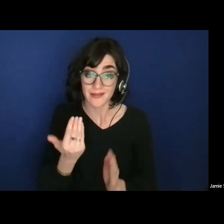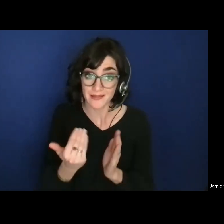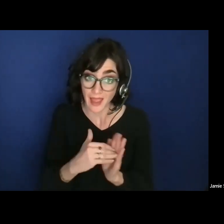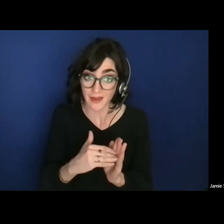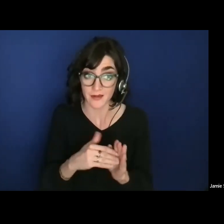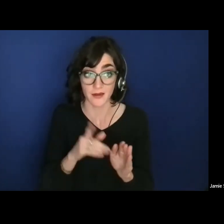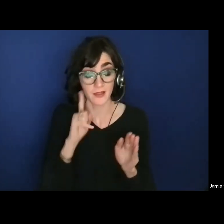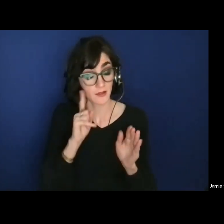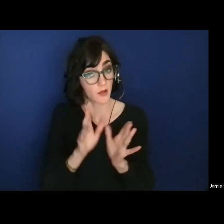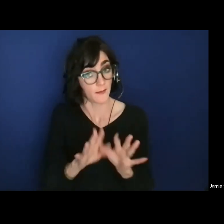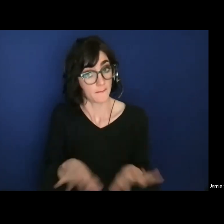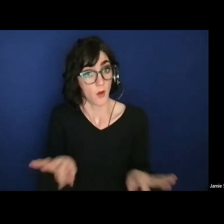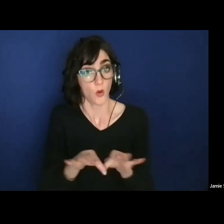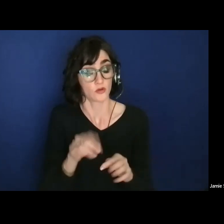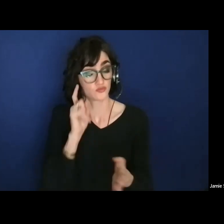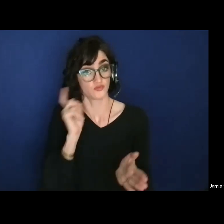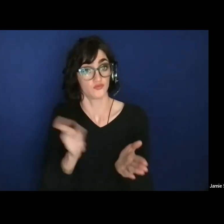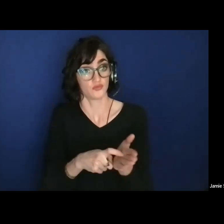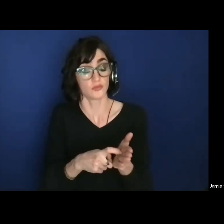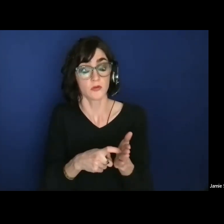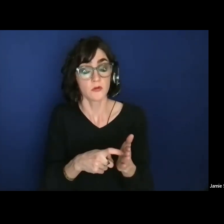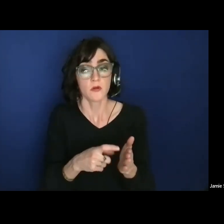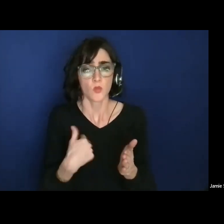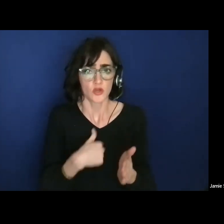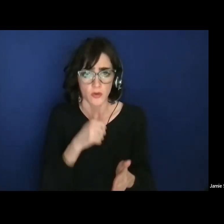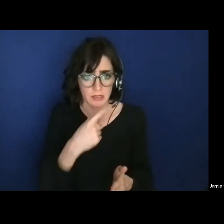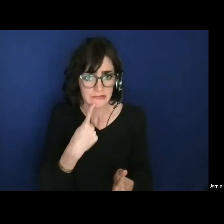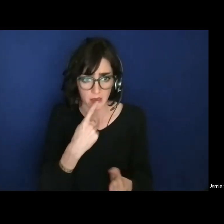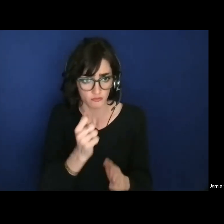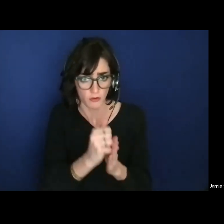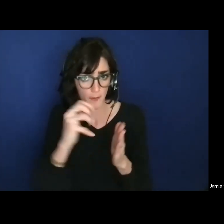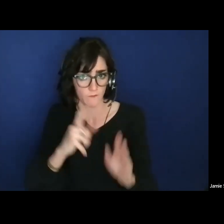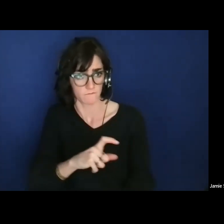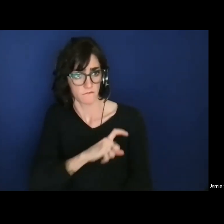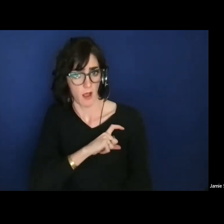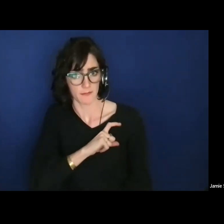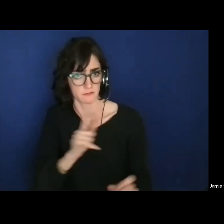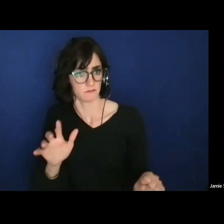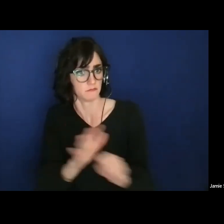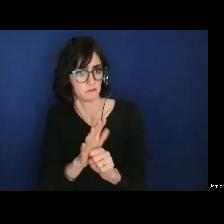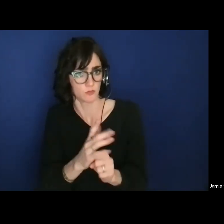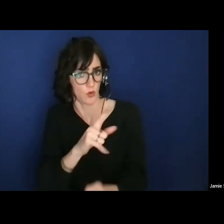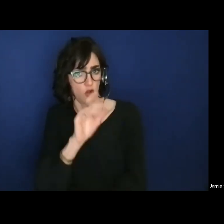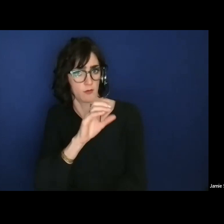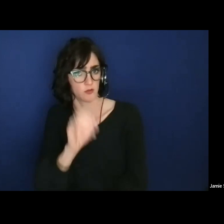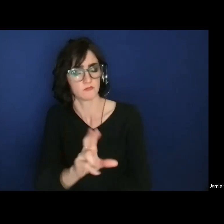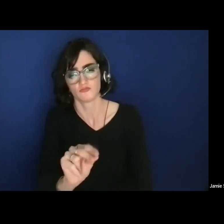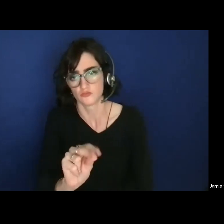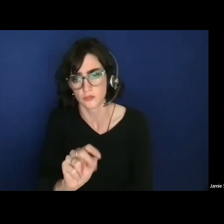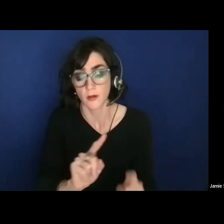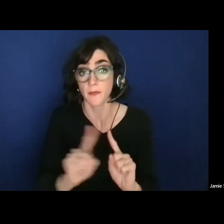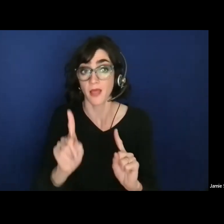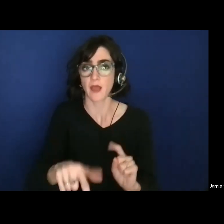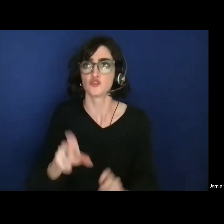especially, is that cops should be completely removed out of the situation. I think the mentality is that should be an